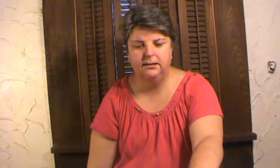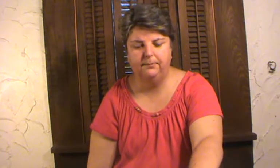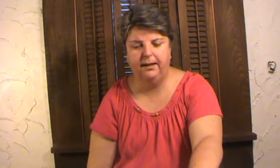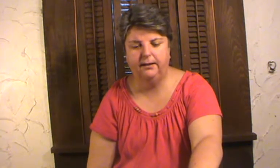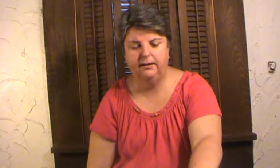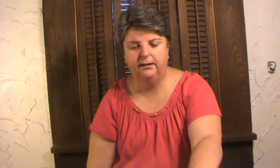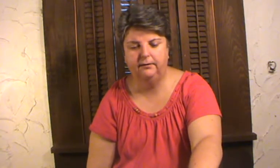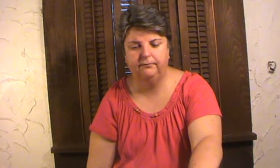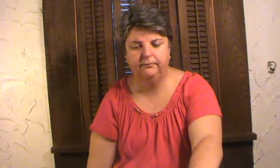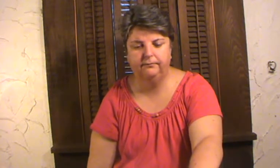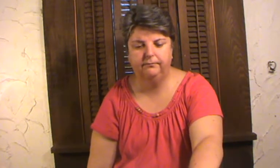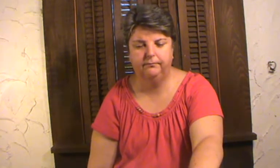Suspend.